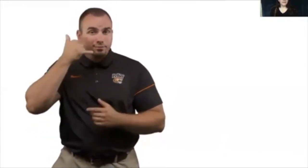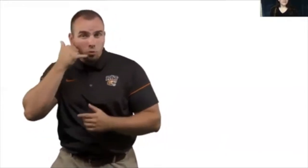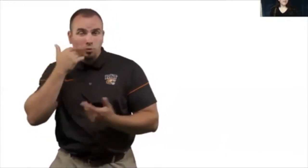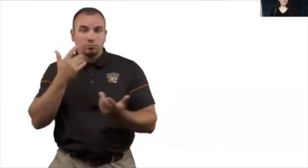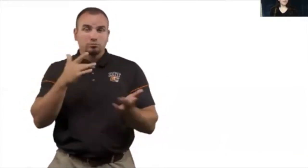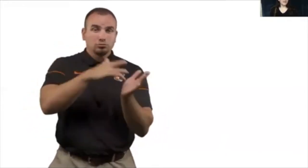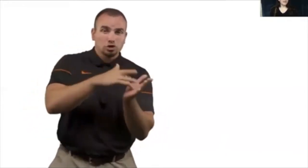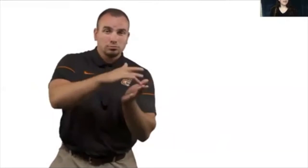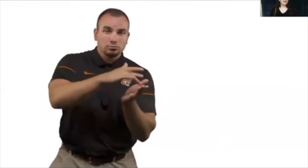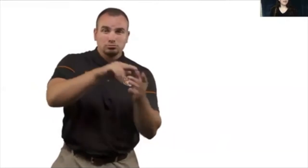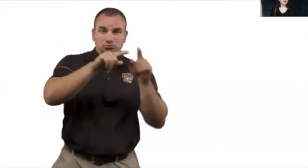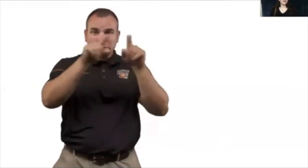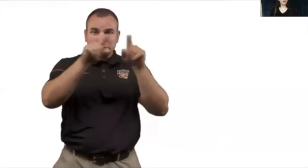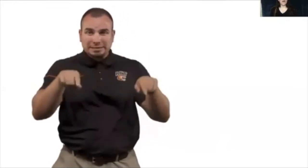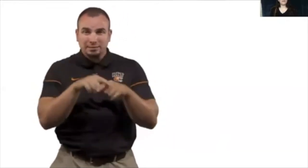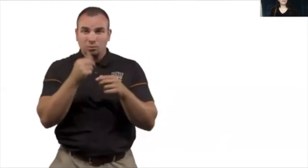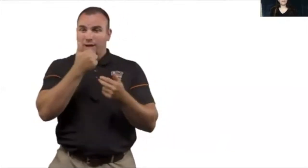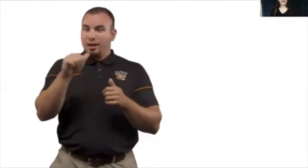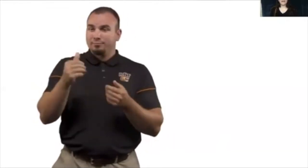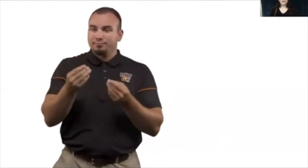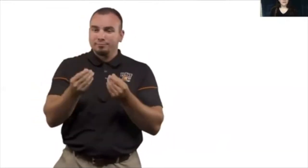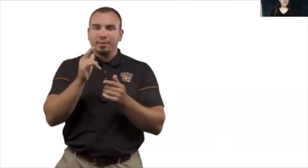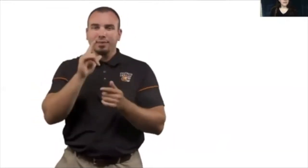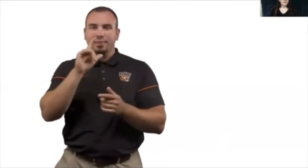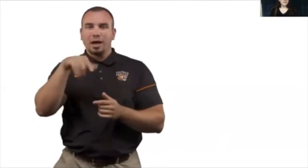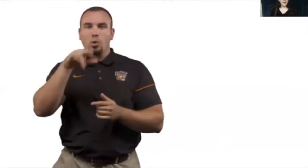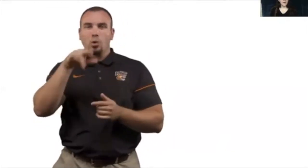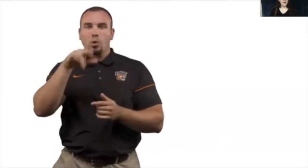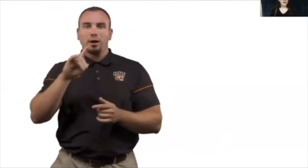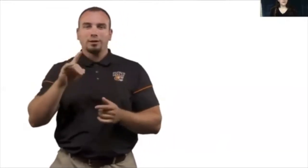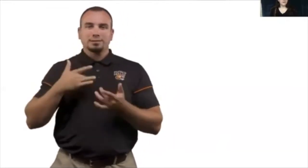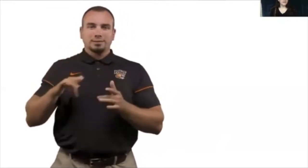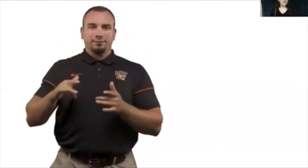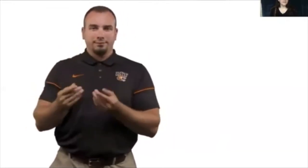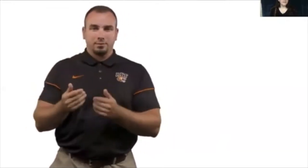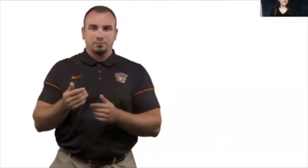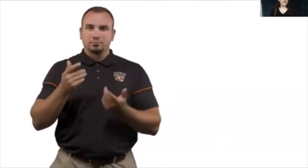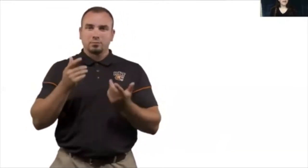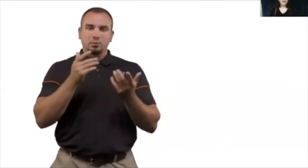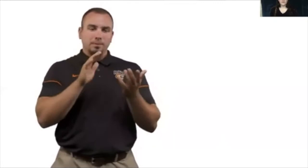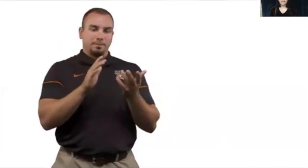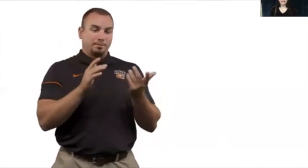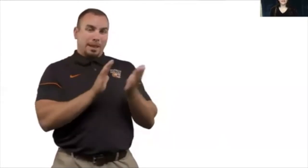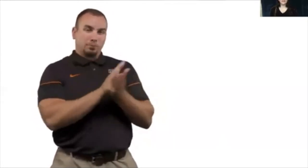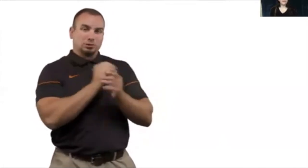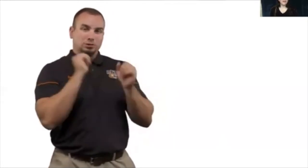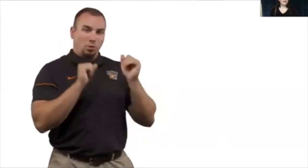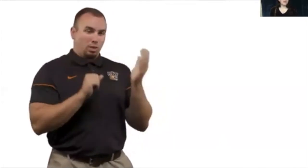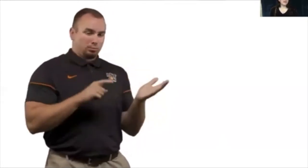and leave it for 10 minutes until it becomes dry. Any screens, phones, or touch surfaces, any liquid